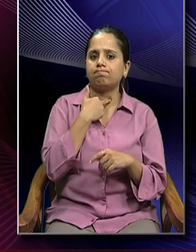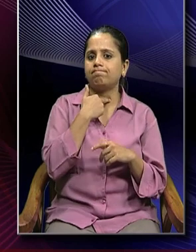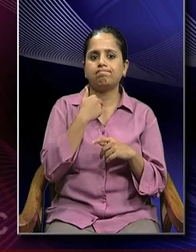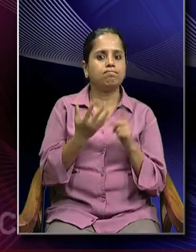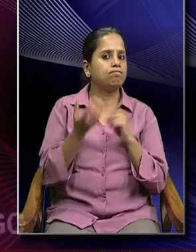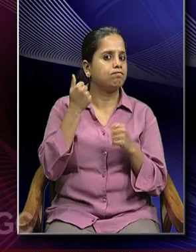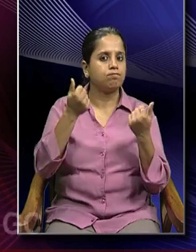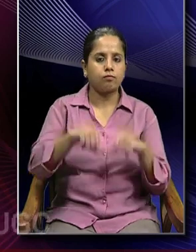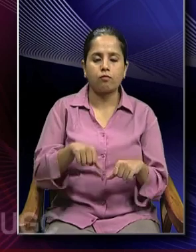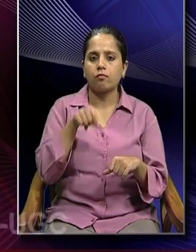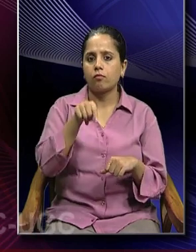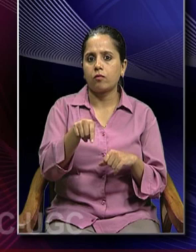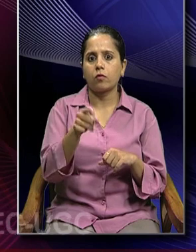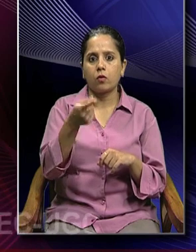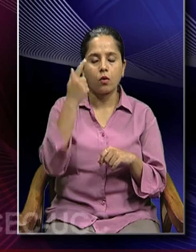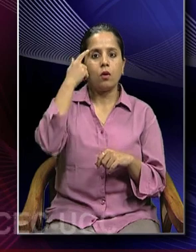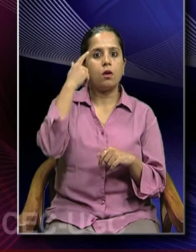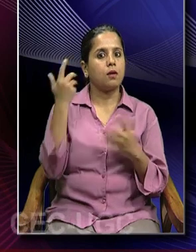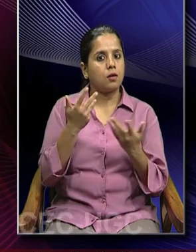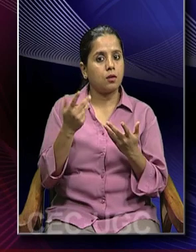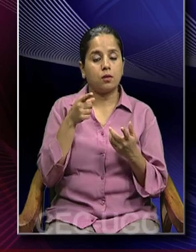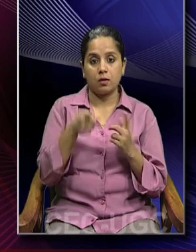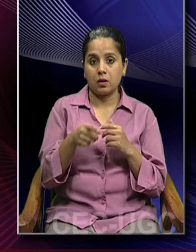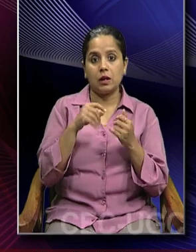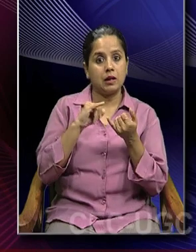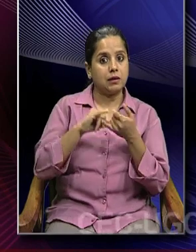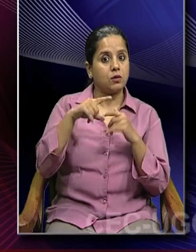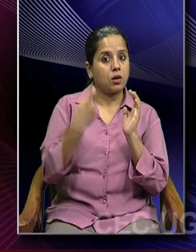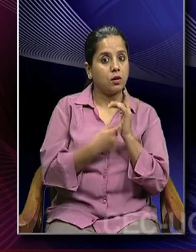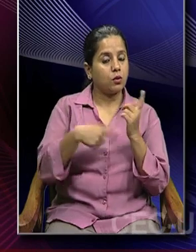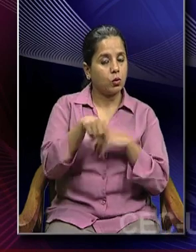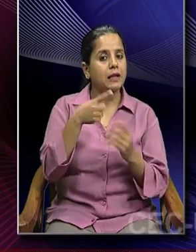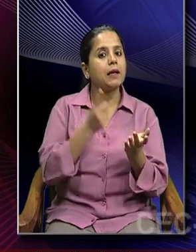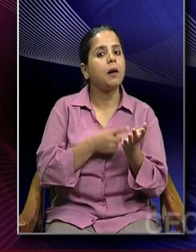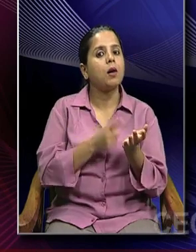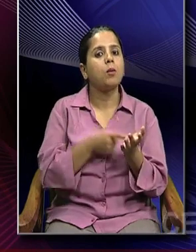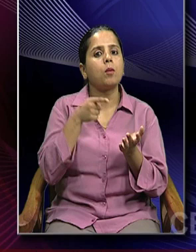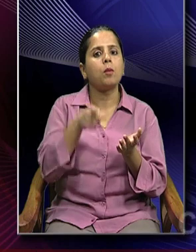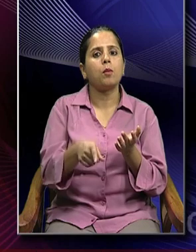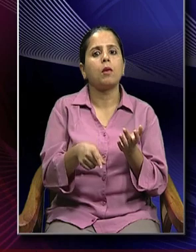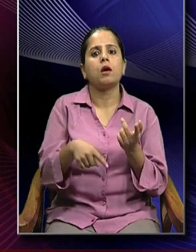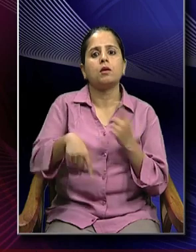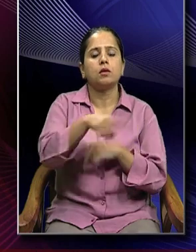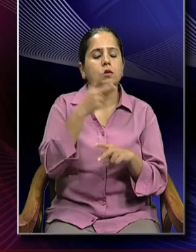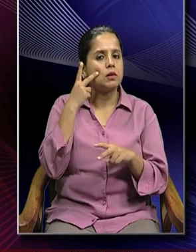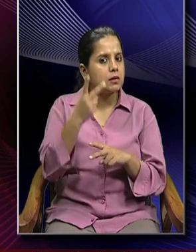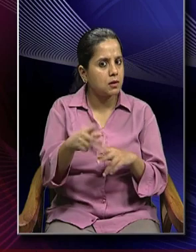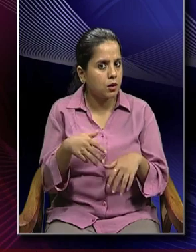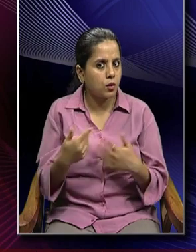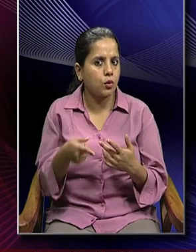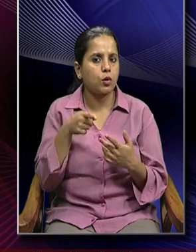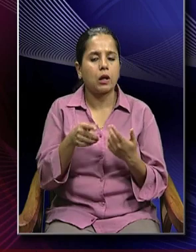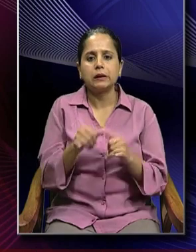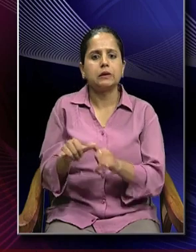actually act as an alarm to you that in this sector it is the demand is not very uniform or supply is